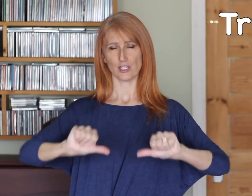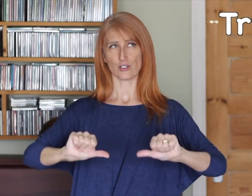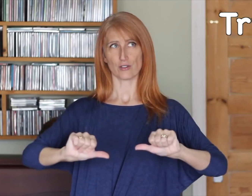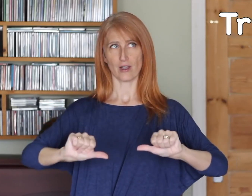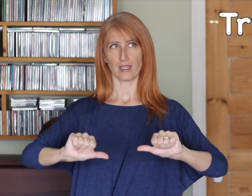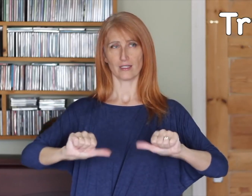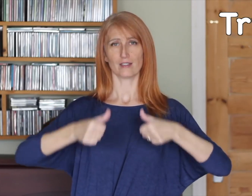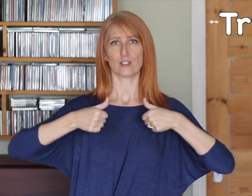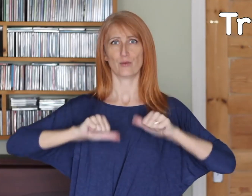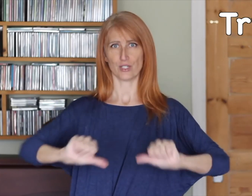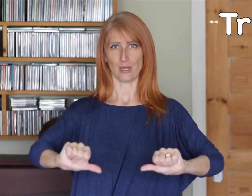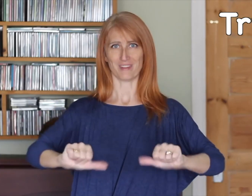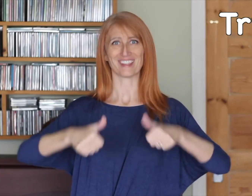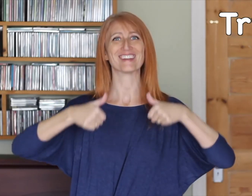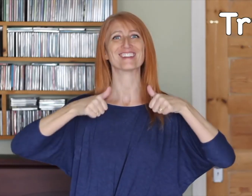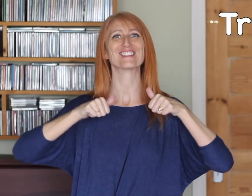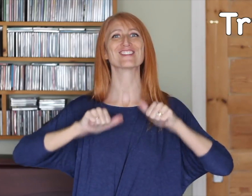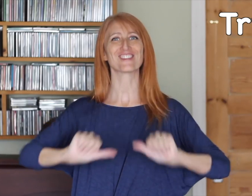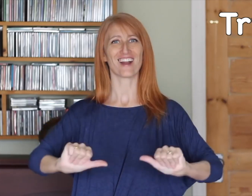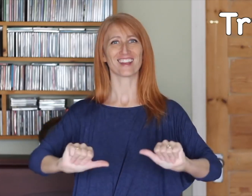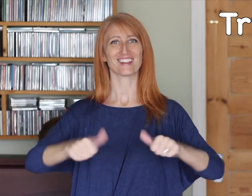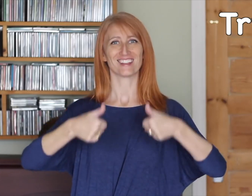you're trying to push something. Trying.